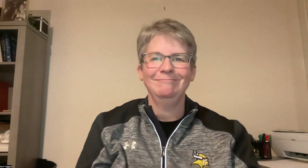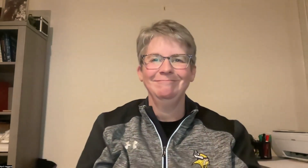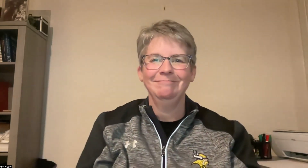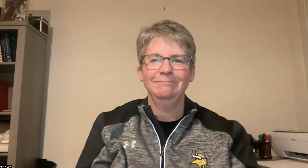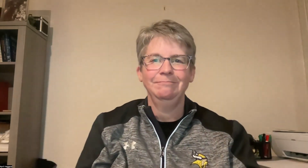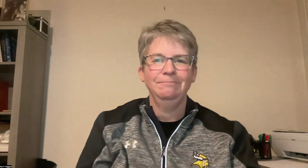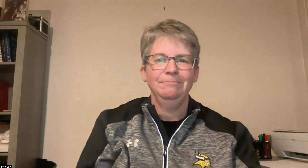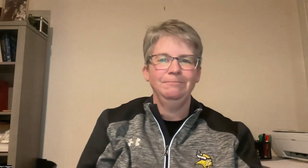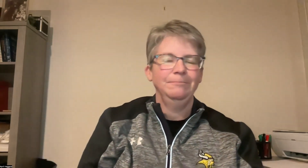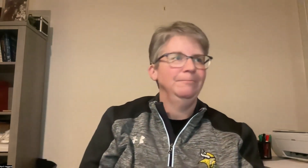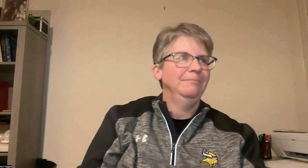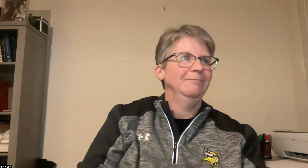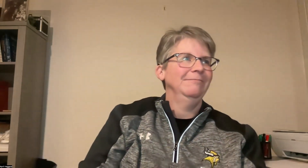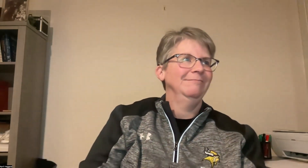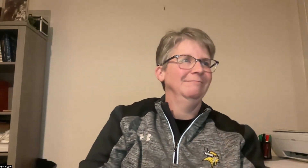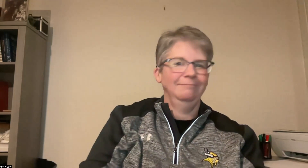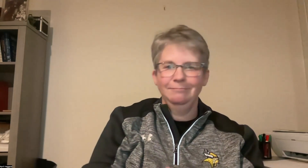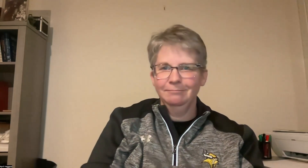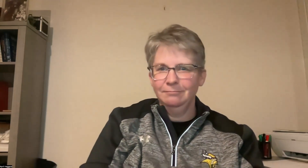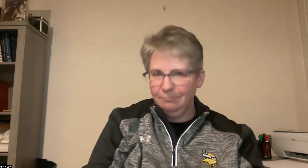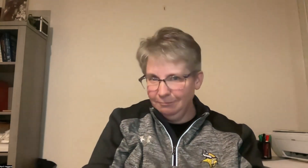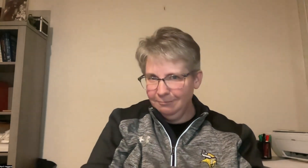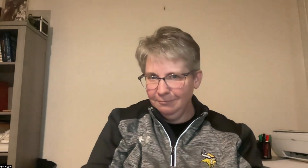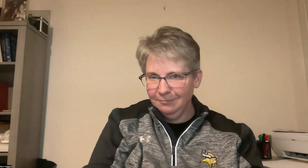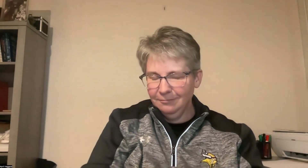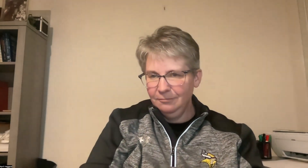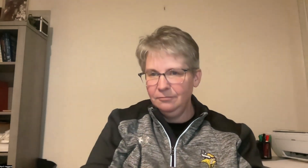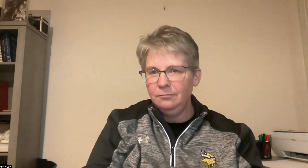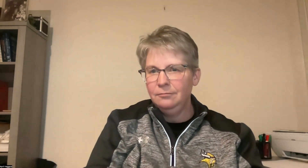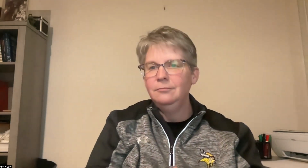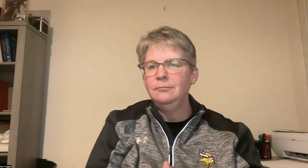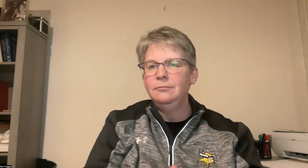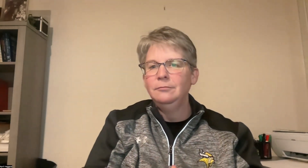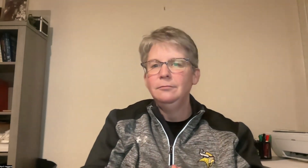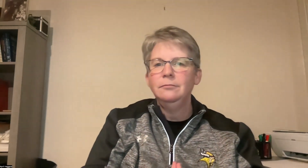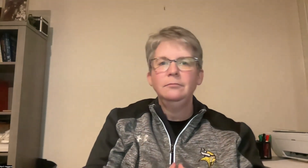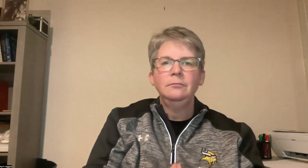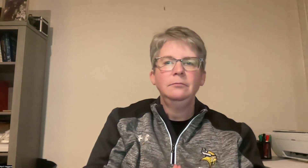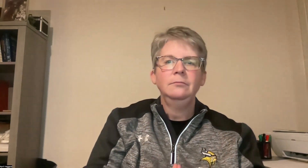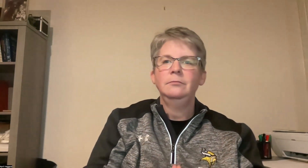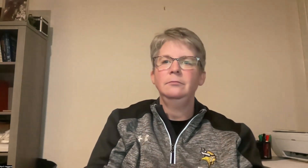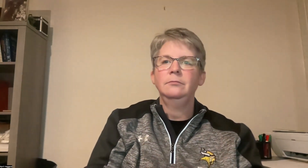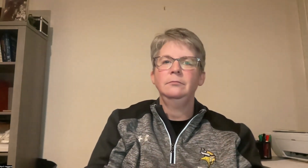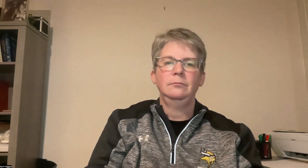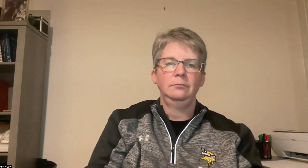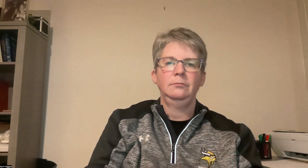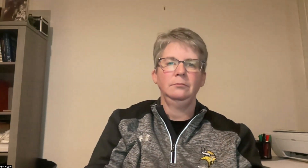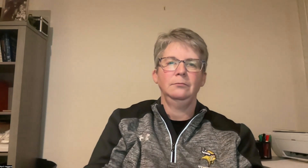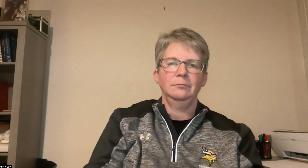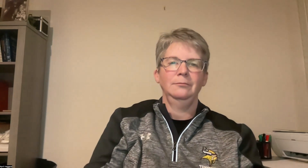see you. If Jackson, if you wouldn't mind putting your picture up for us. Yes, let me try real quick. I was having some troubles